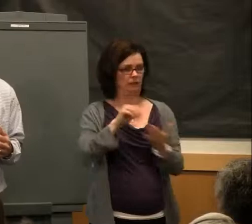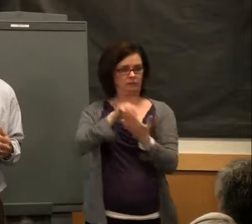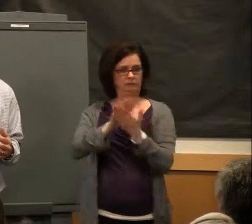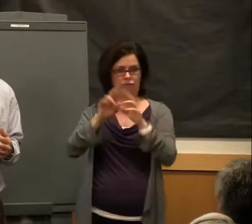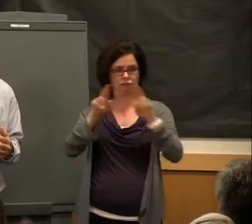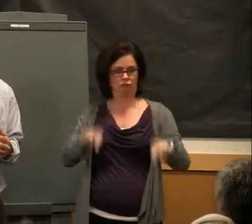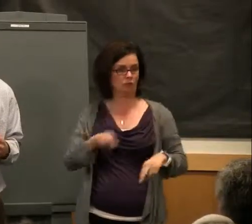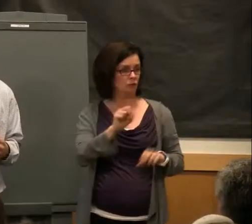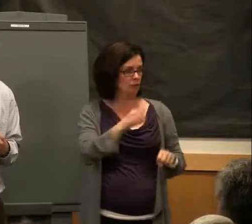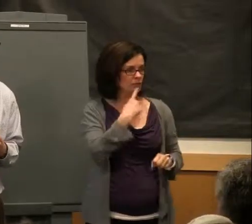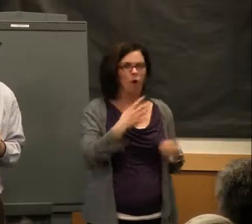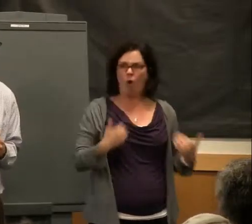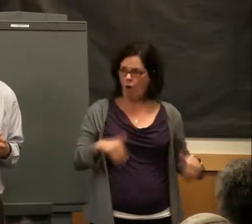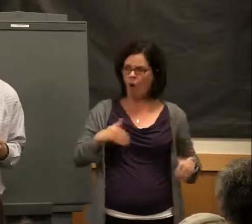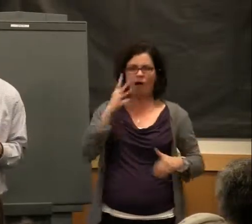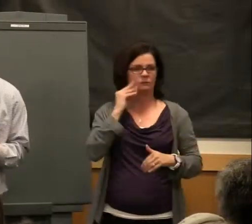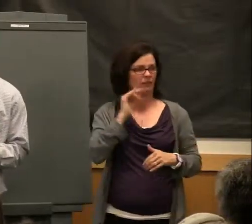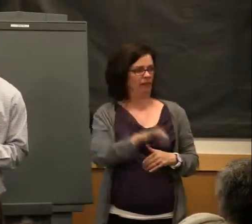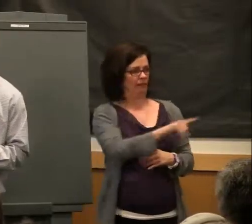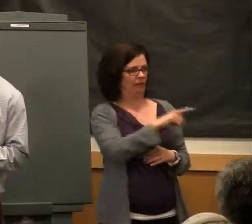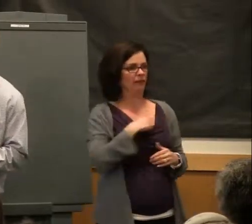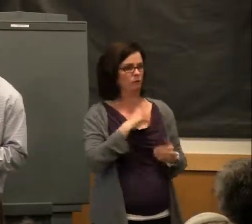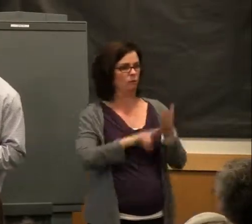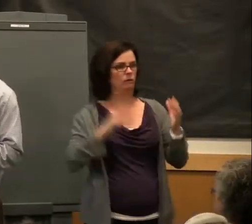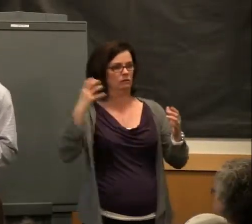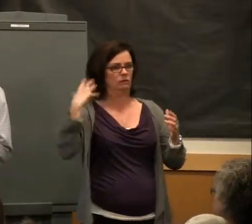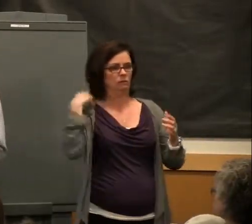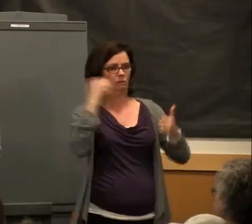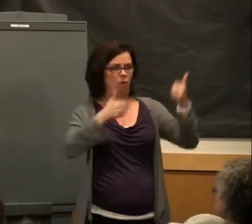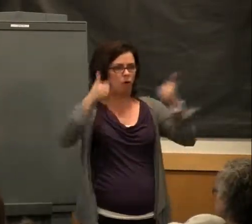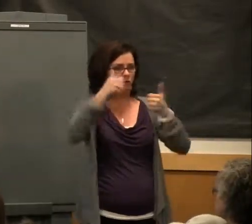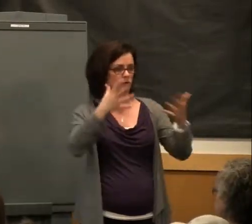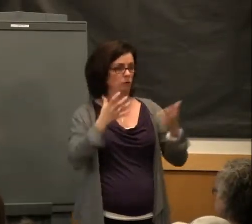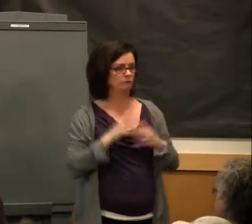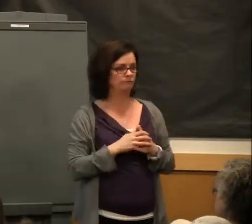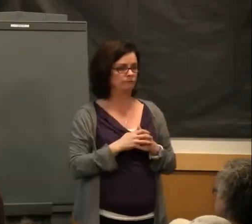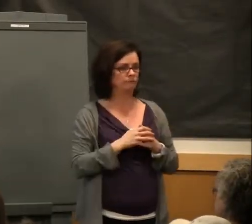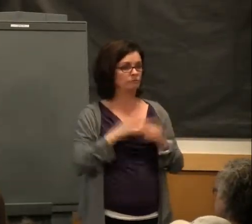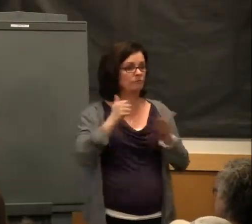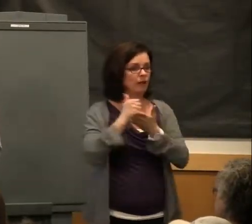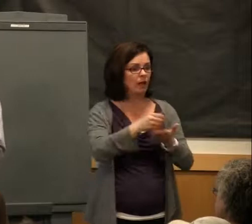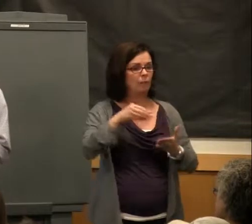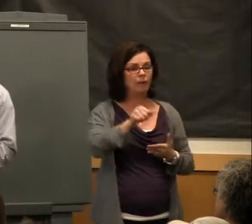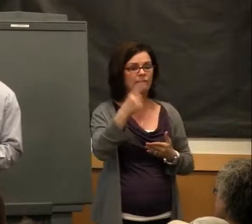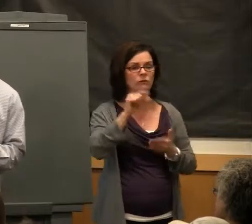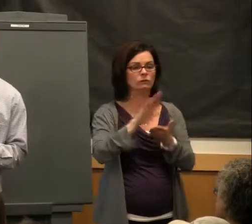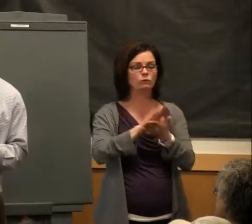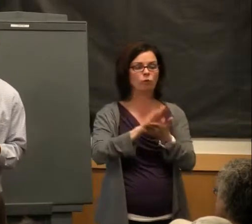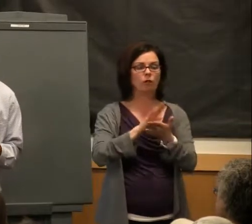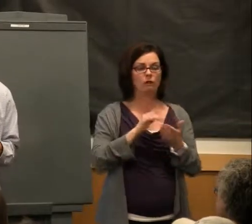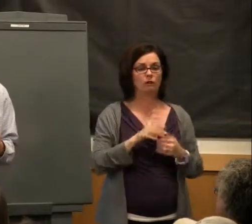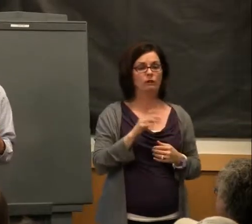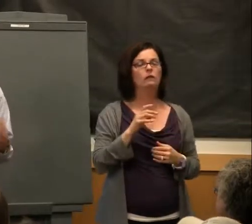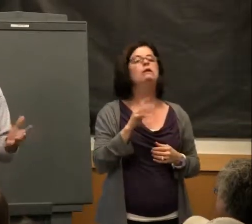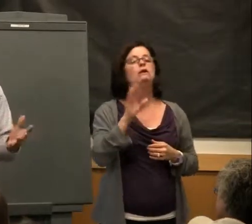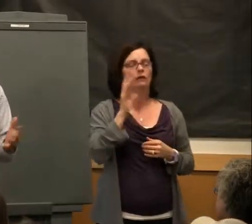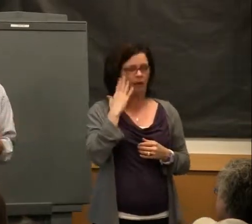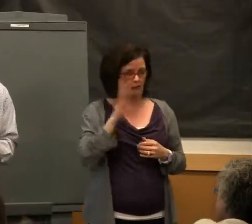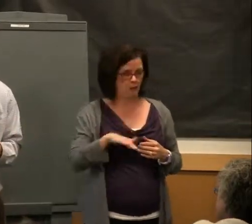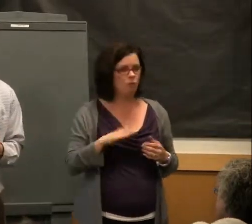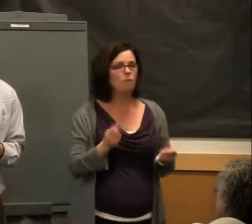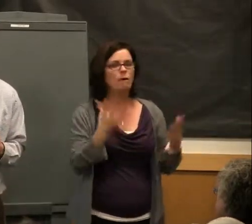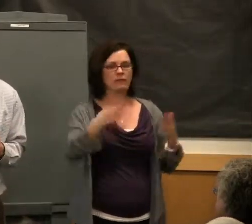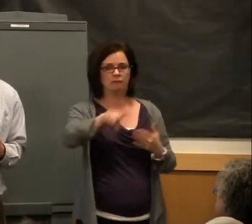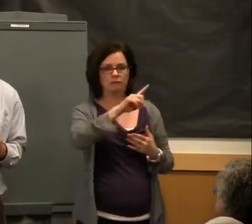can say, "I have that experience that employers are looking for." Help paying for school. Again, I know a lot of